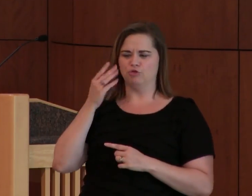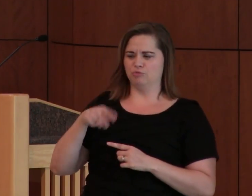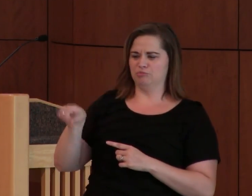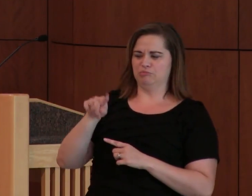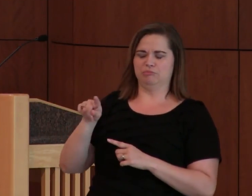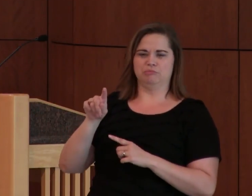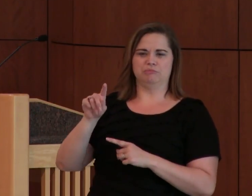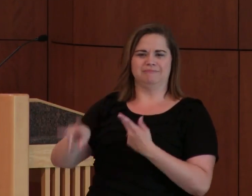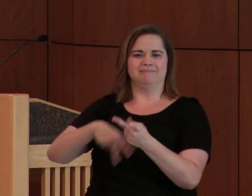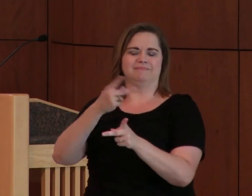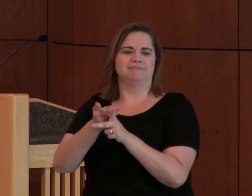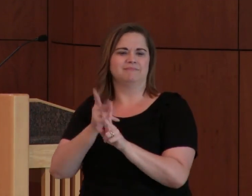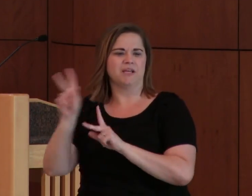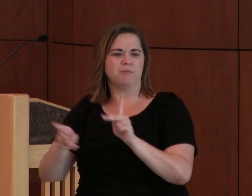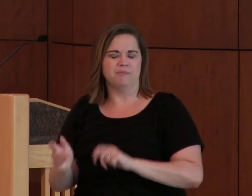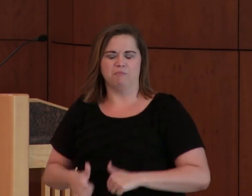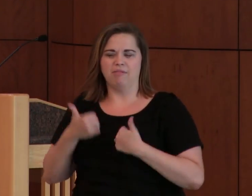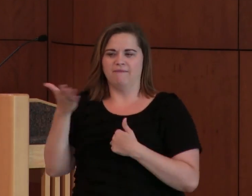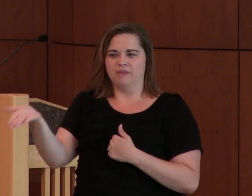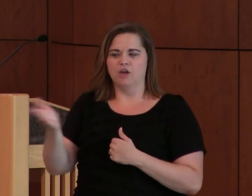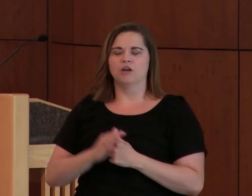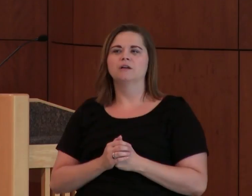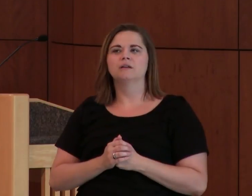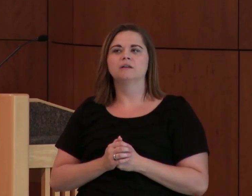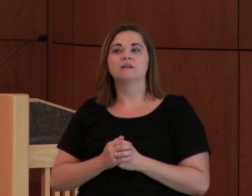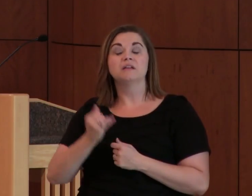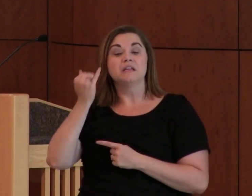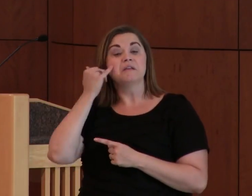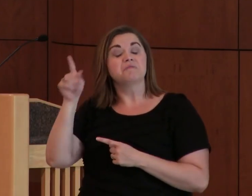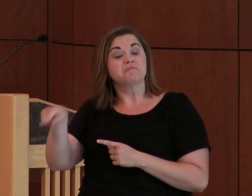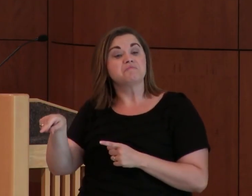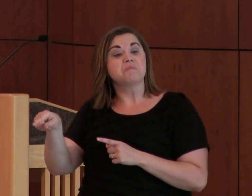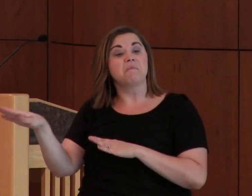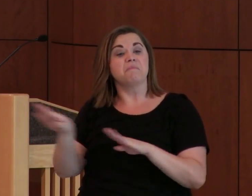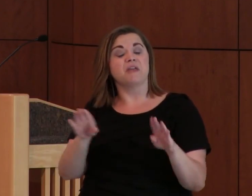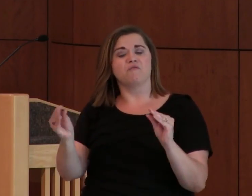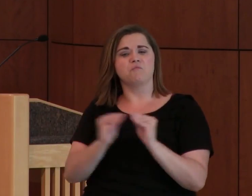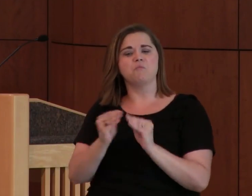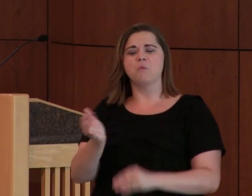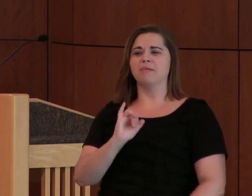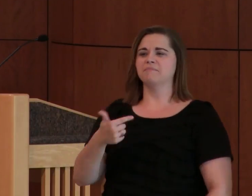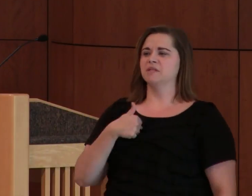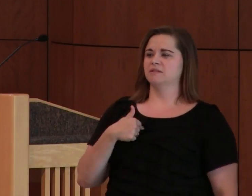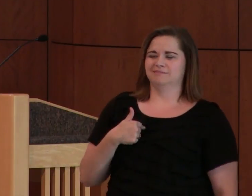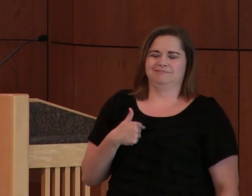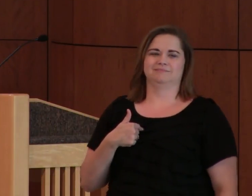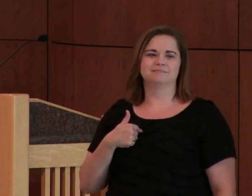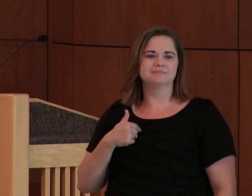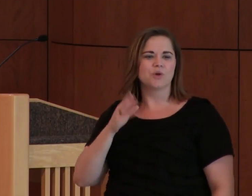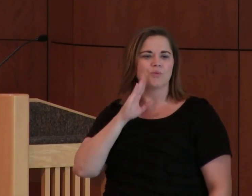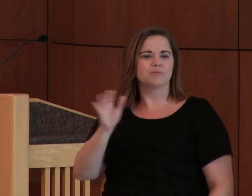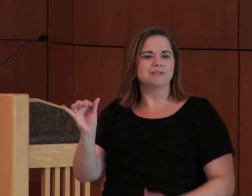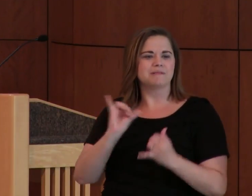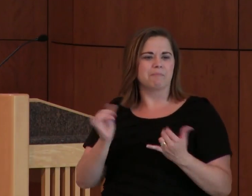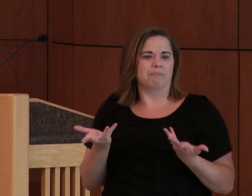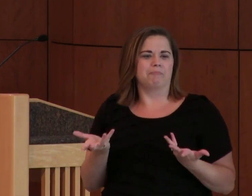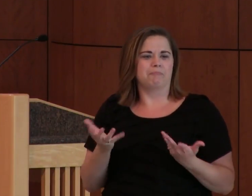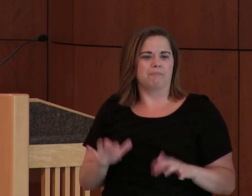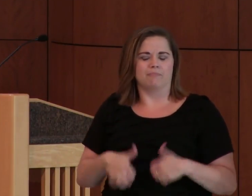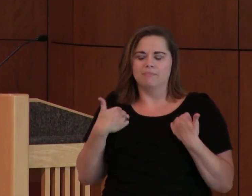over there. And she also knew that if they had just acted more like she did, they probably wouldn't be in that situation to begin with.